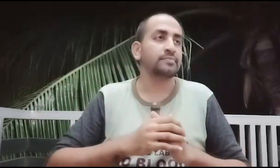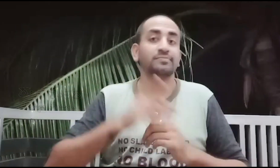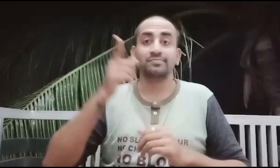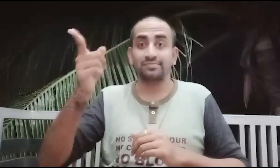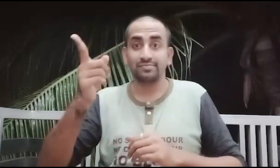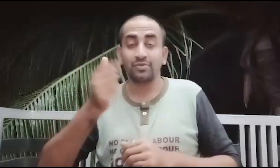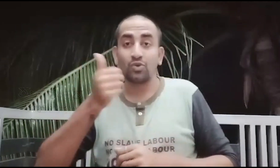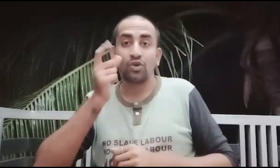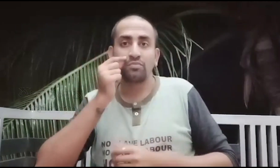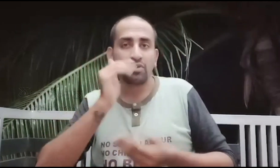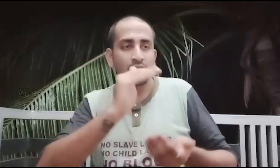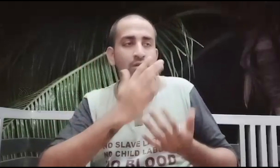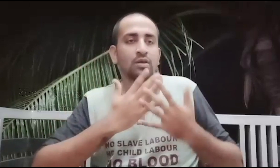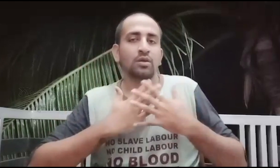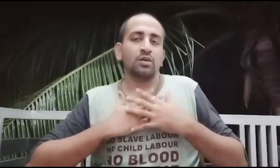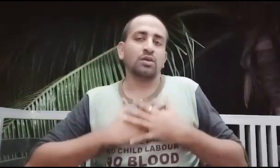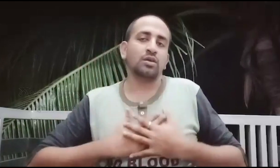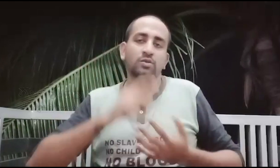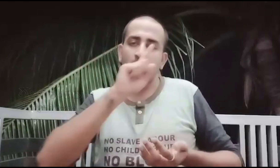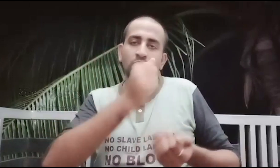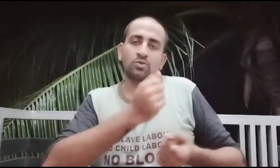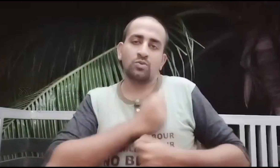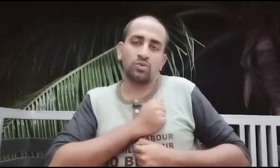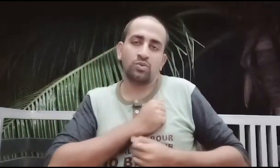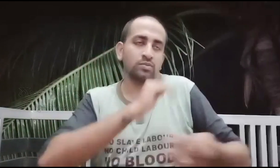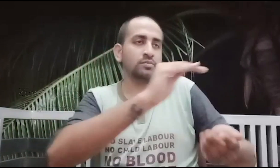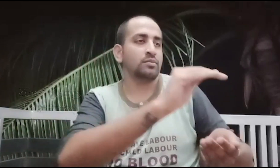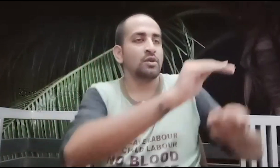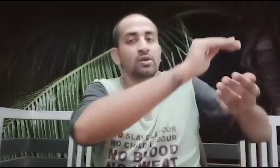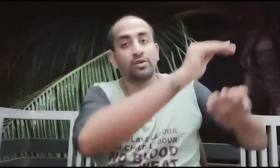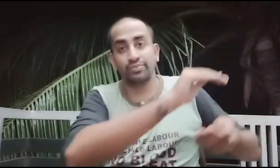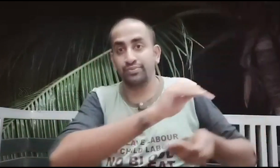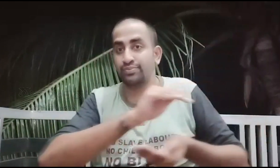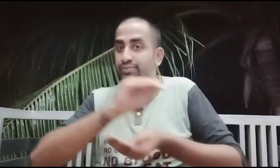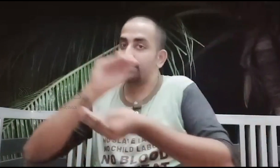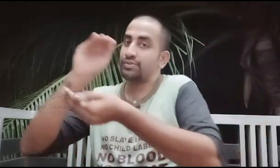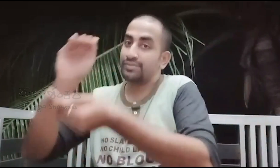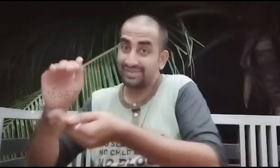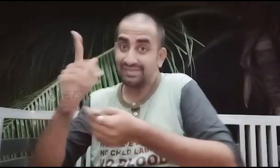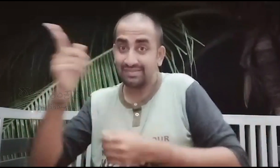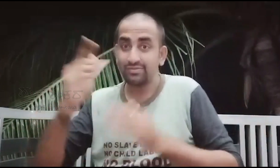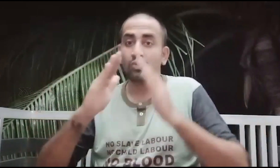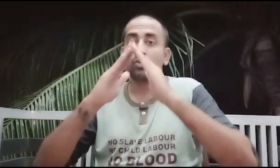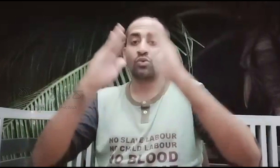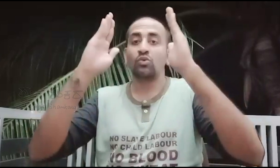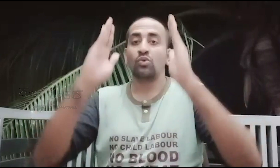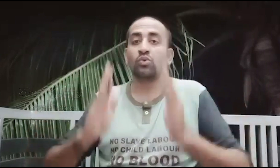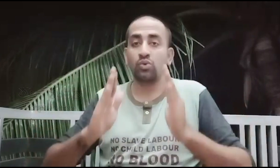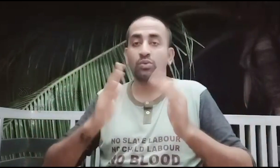there's no golden eggs here." The good man said, "Oh, thank God." He took the duck back home to